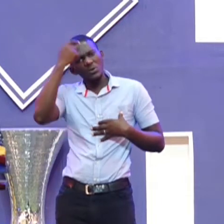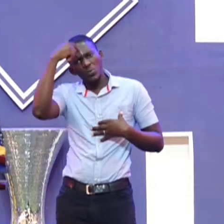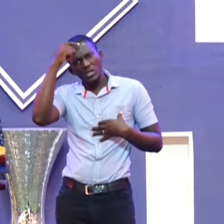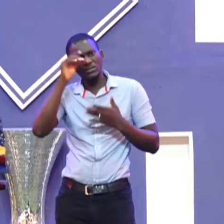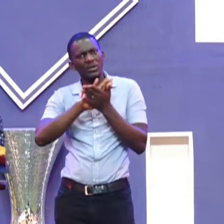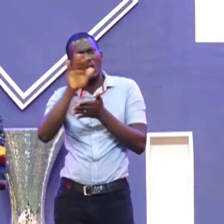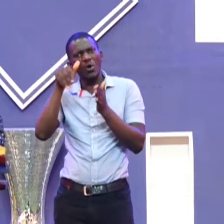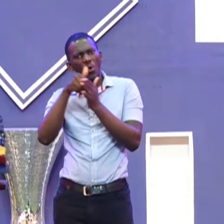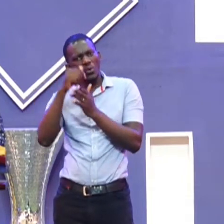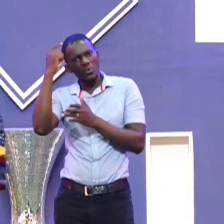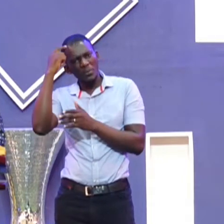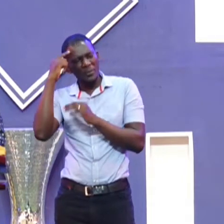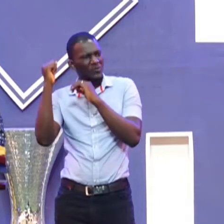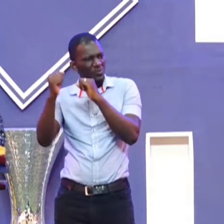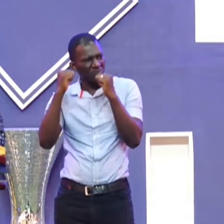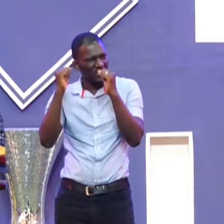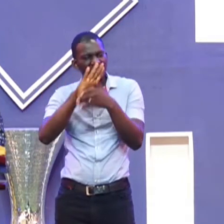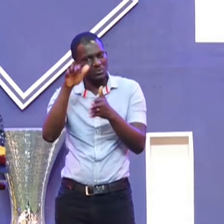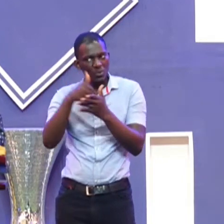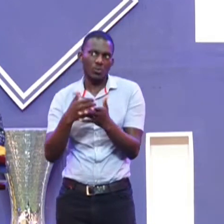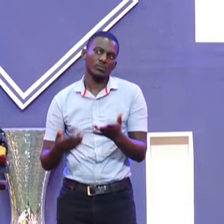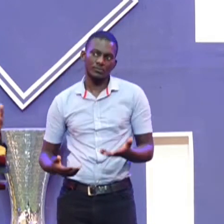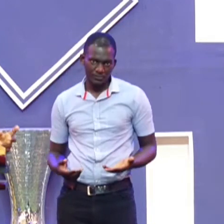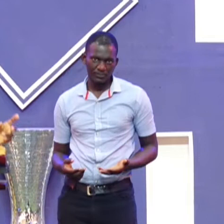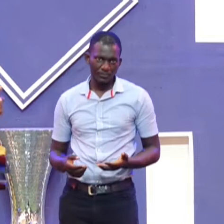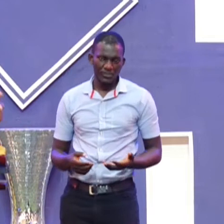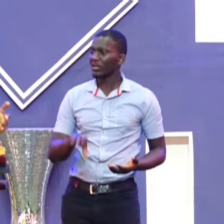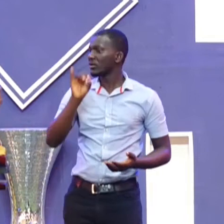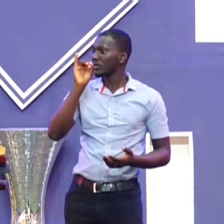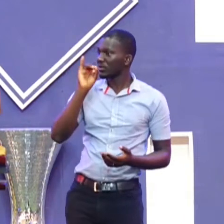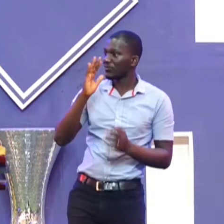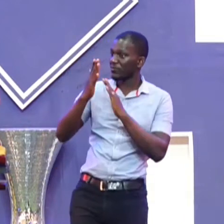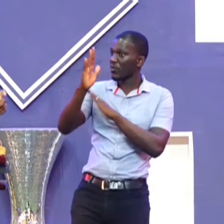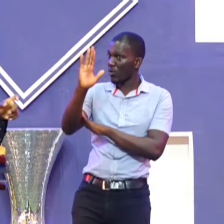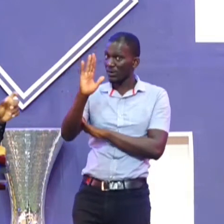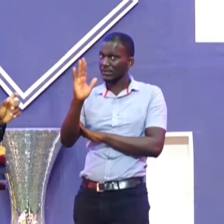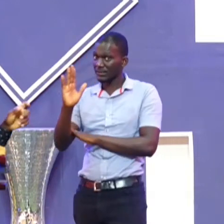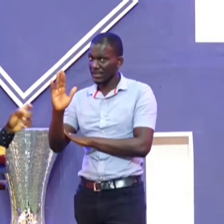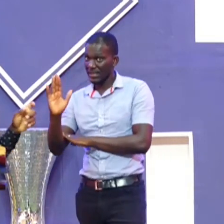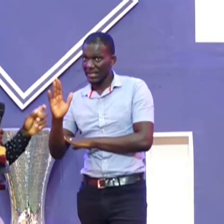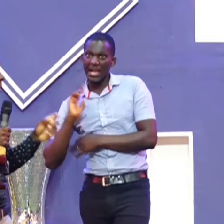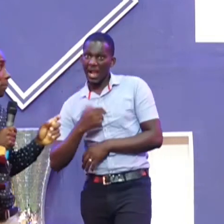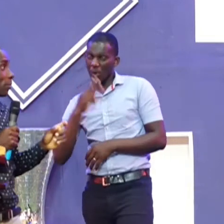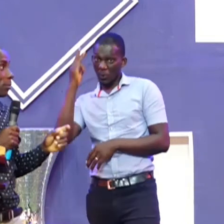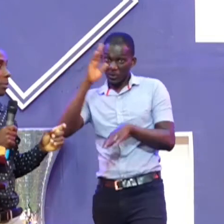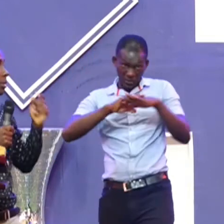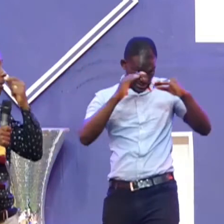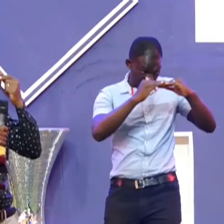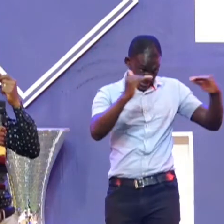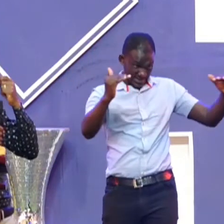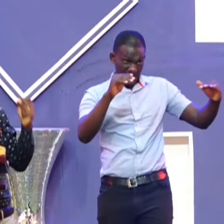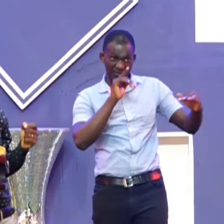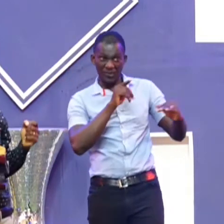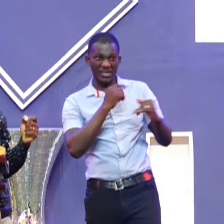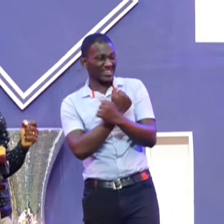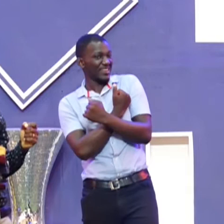And with all your might and all your mind. Senga Katonda okwagala kwaffe kuli kuddaala eryo. If our love